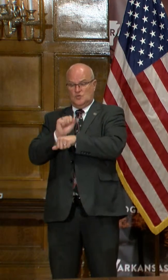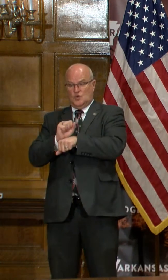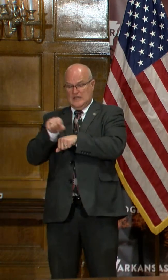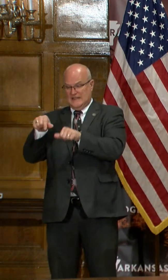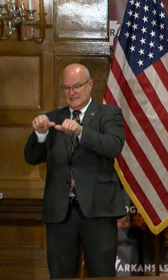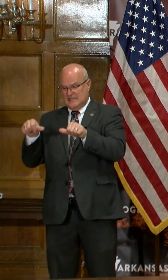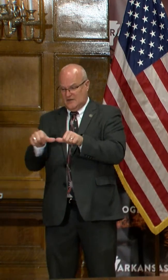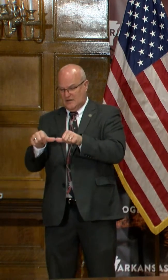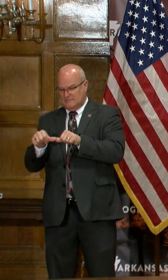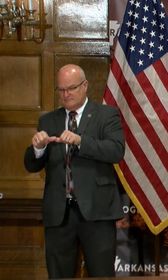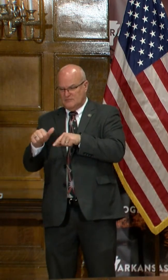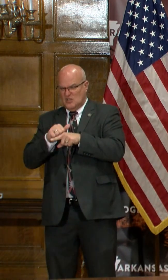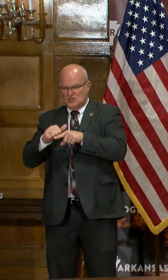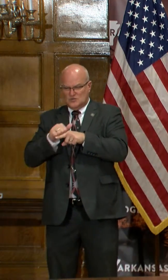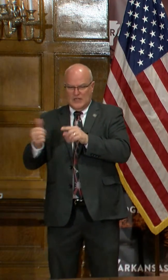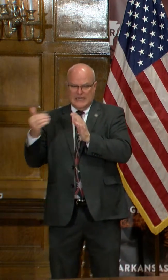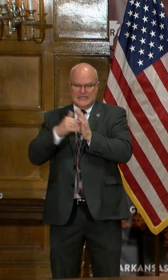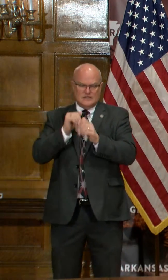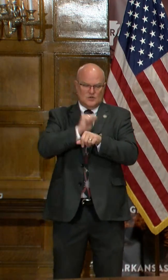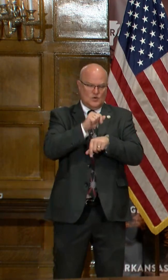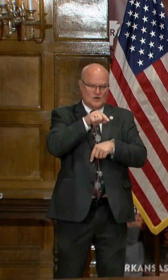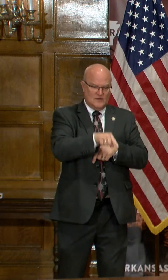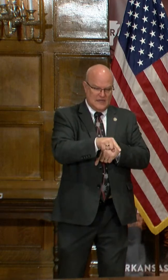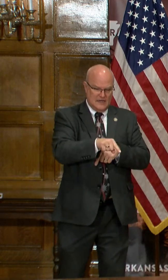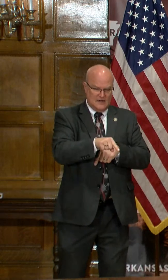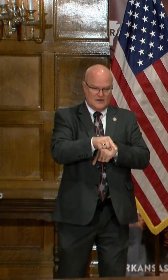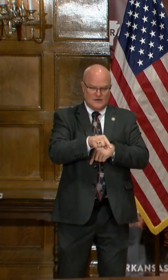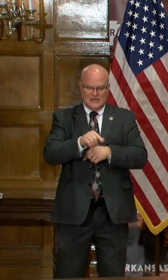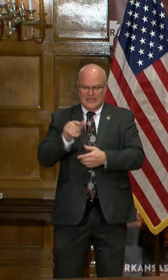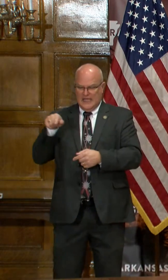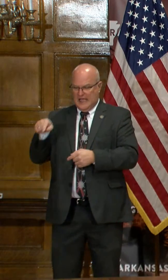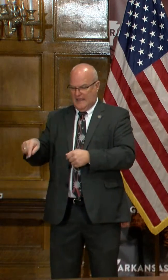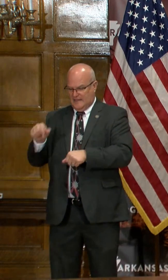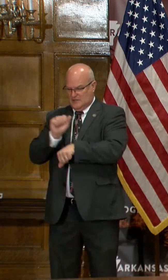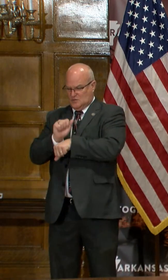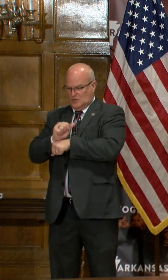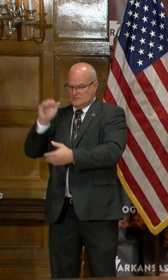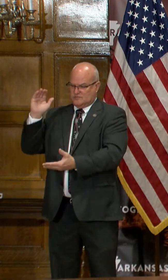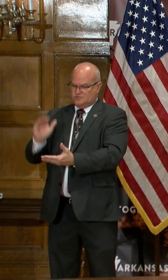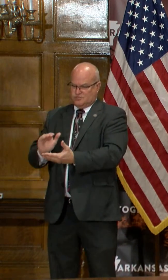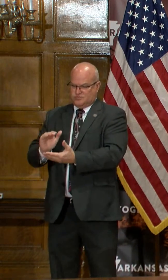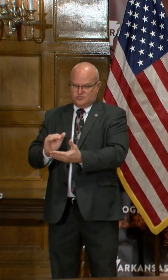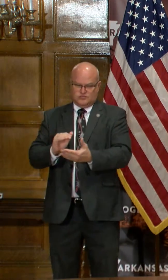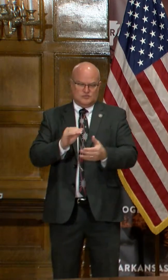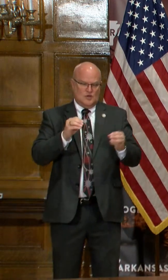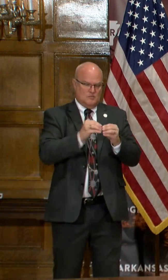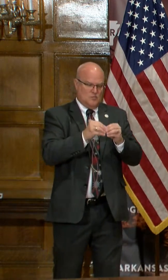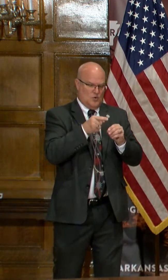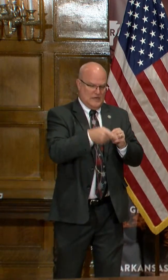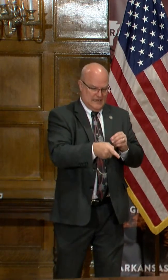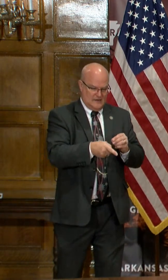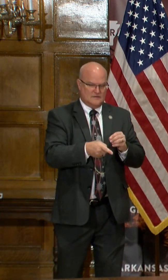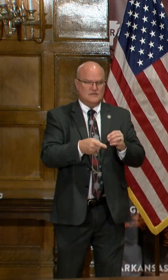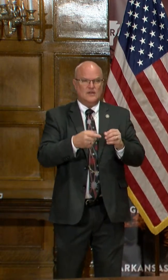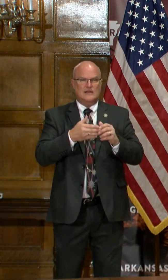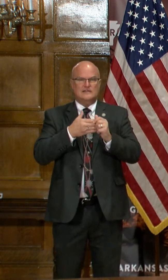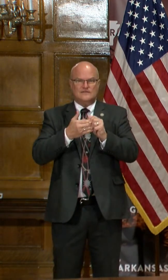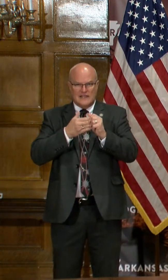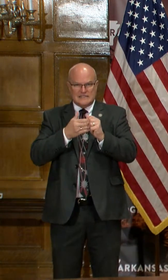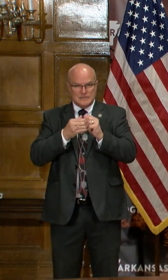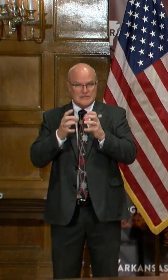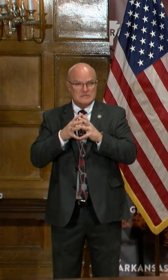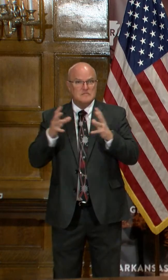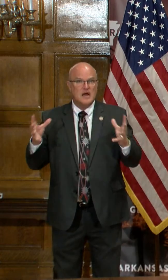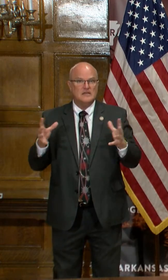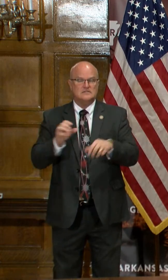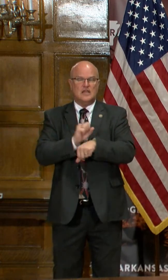has to be retrained to work in this area, and we stop doing less of this so that we can accommodate more of that. So we have to have a lot of flexibility,